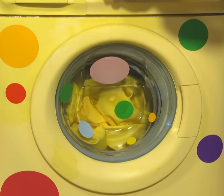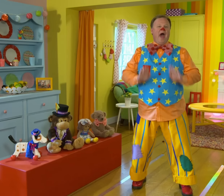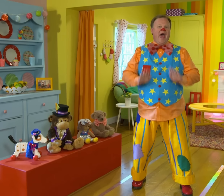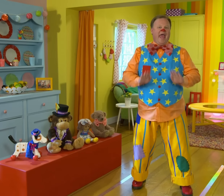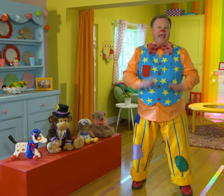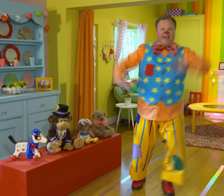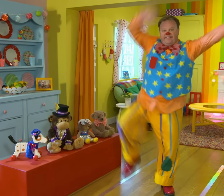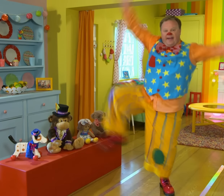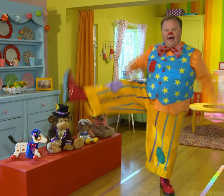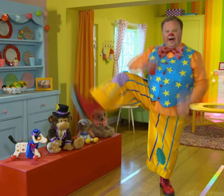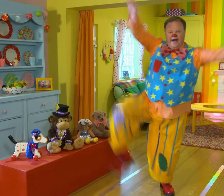Right.